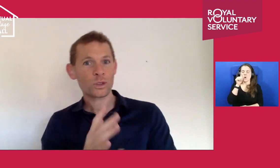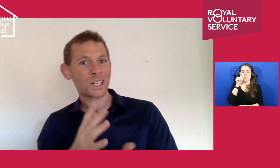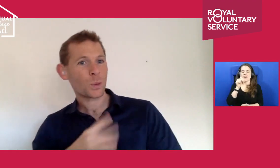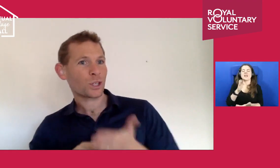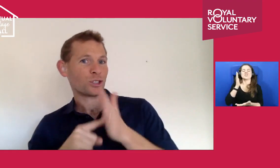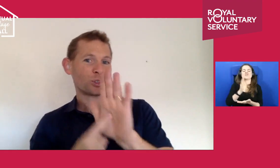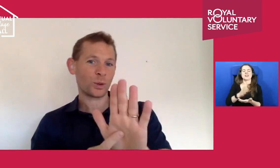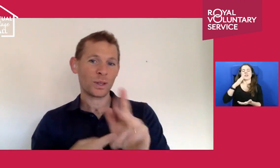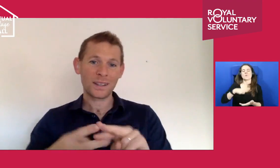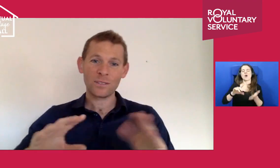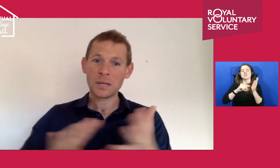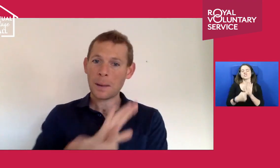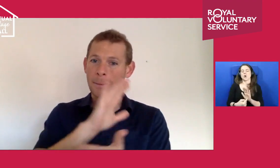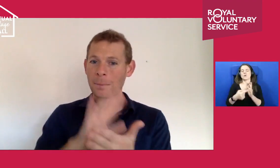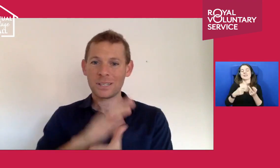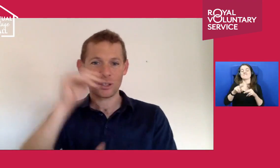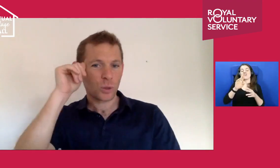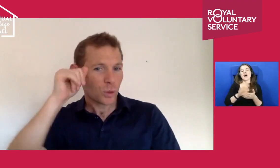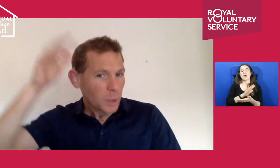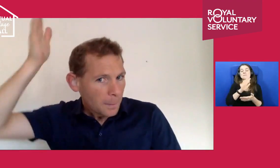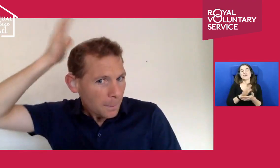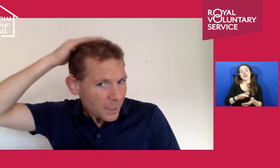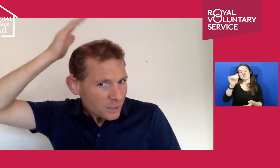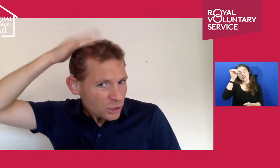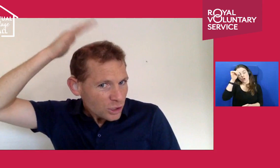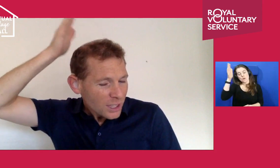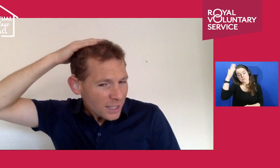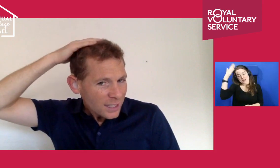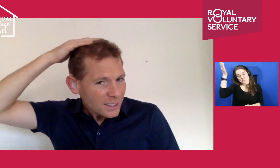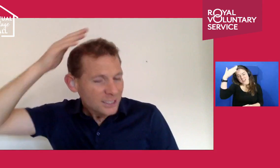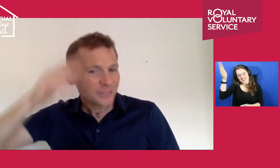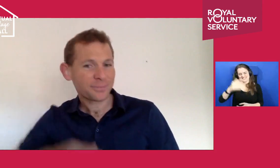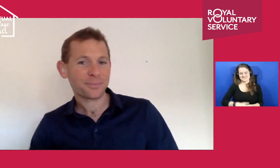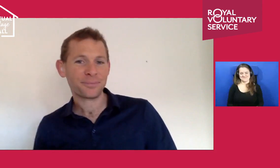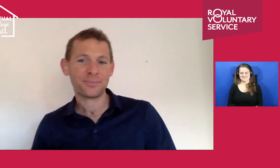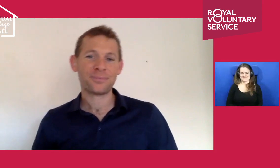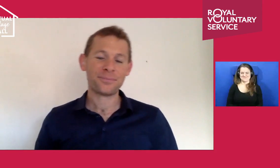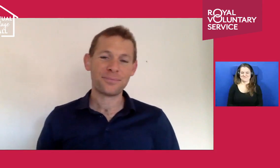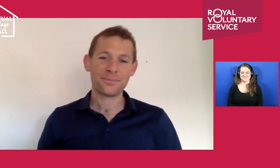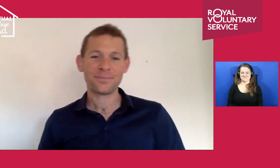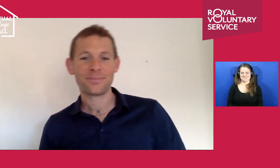it, and you really want to show it. If you're happy and you know it, pat your head.